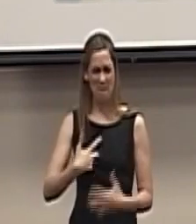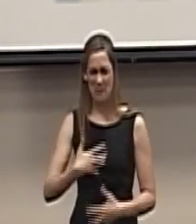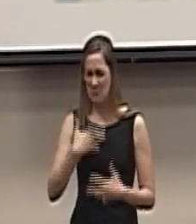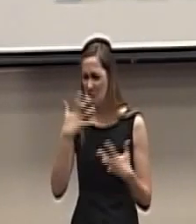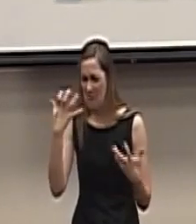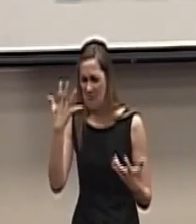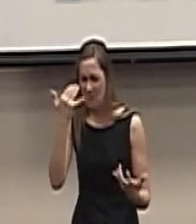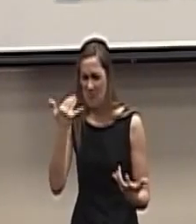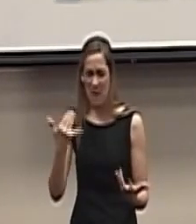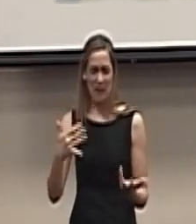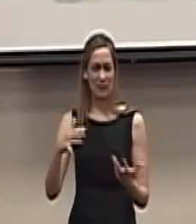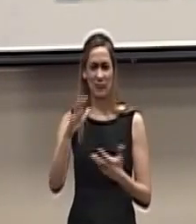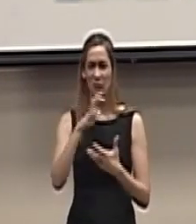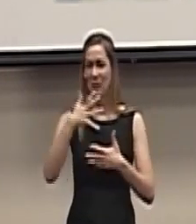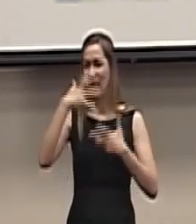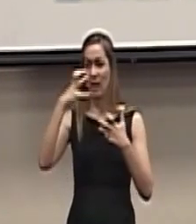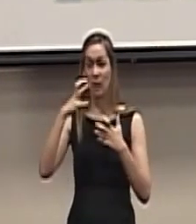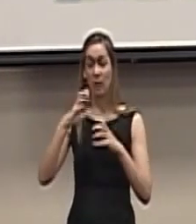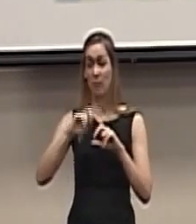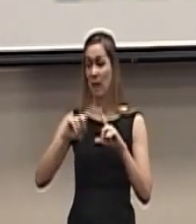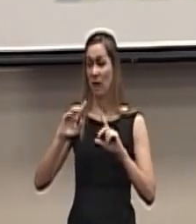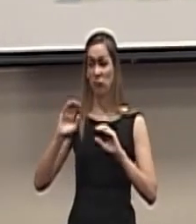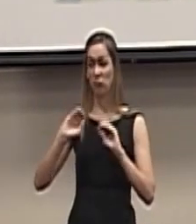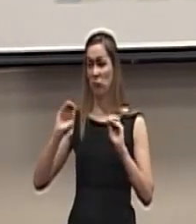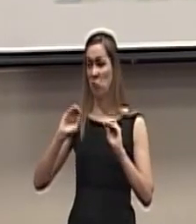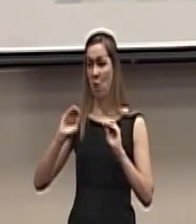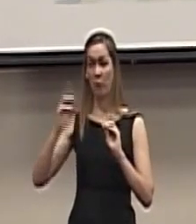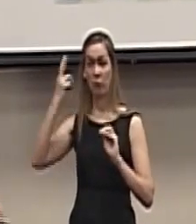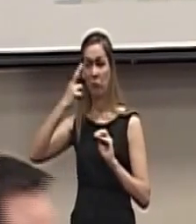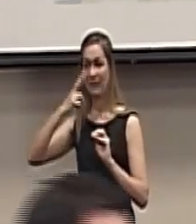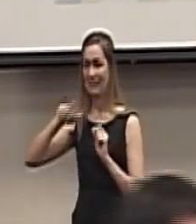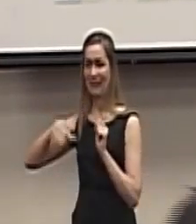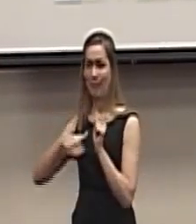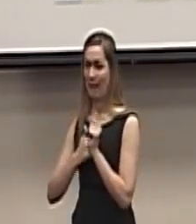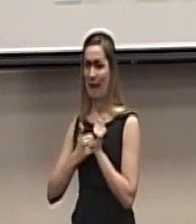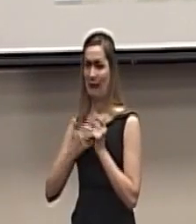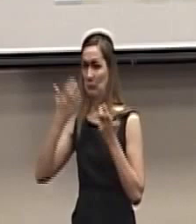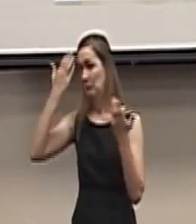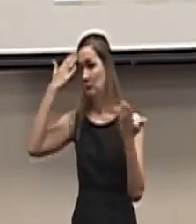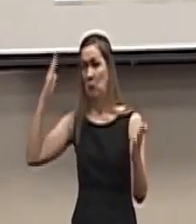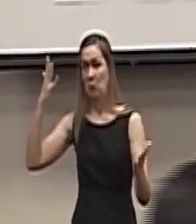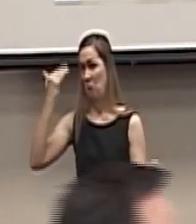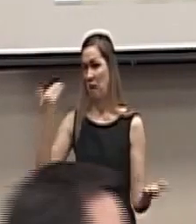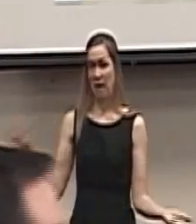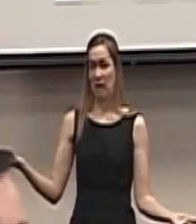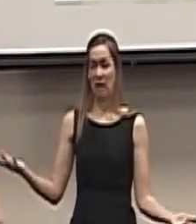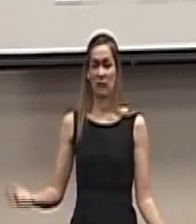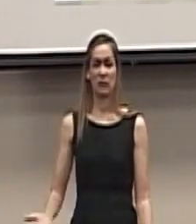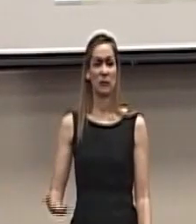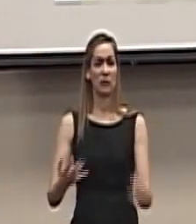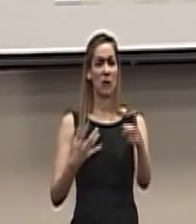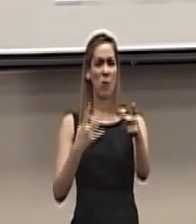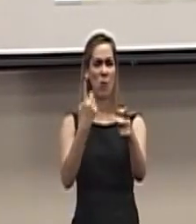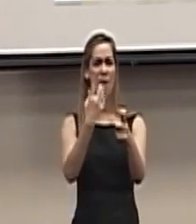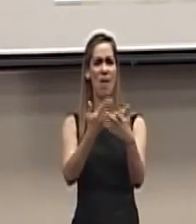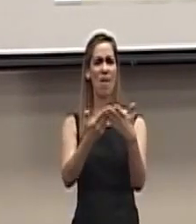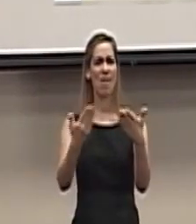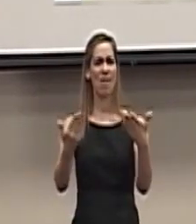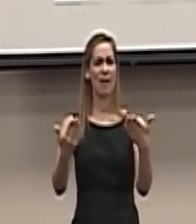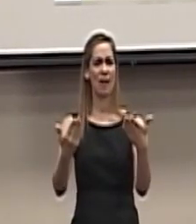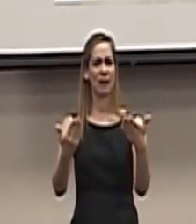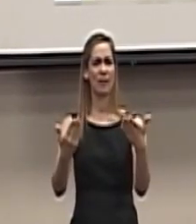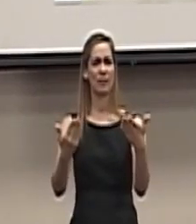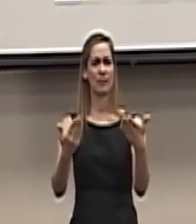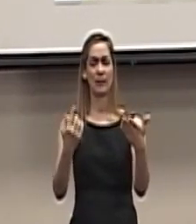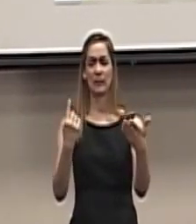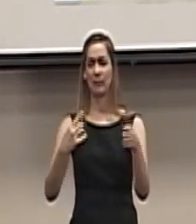good. Confusion and anger for no reason. I think that's significant. We're going to talk about that in just a moment. Ron? Well, one of the things I found, somebody touched on it just